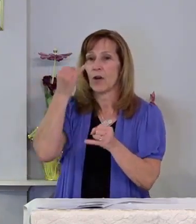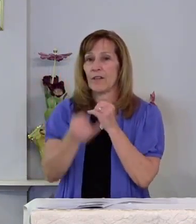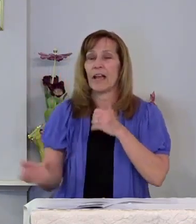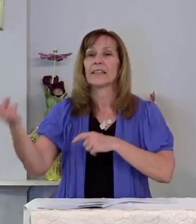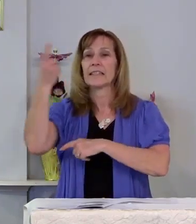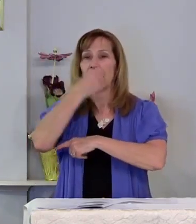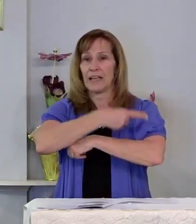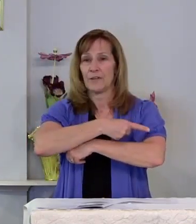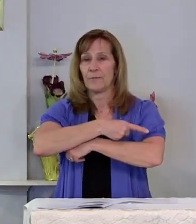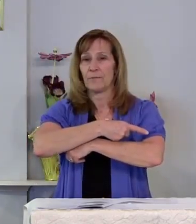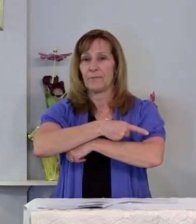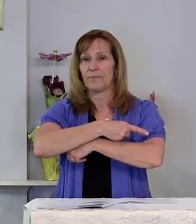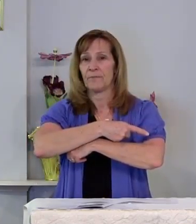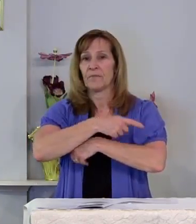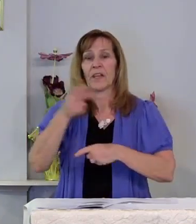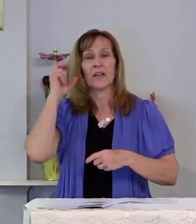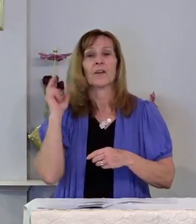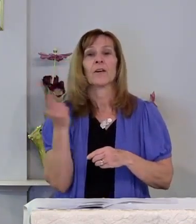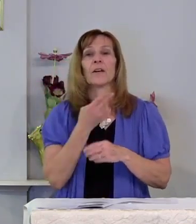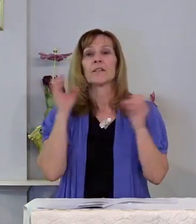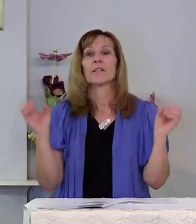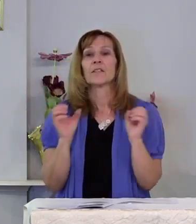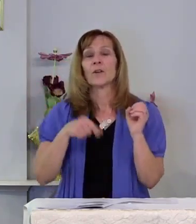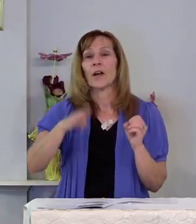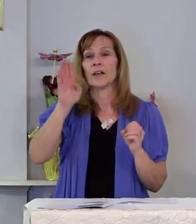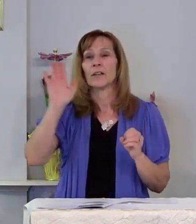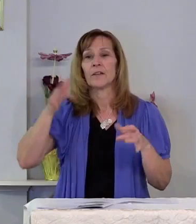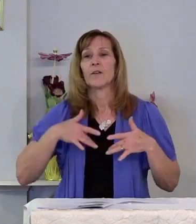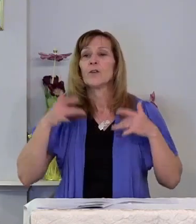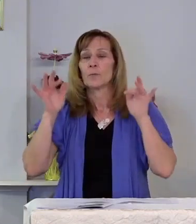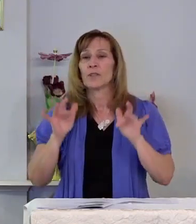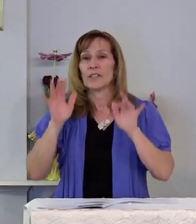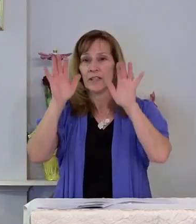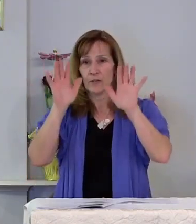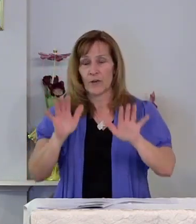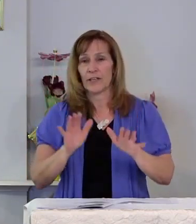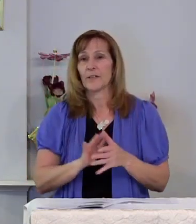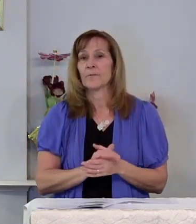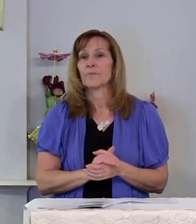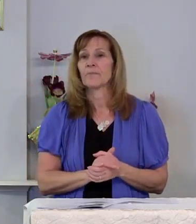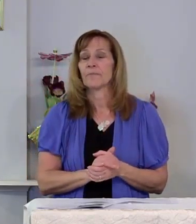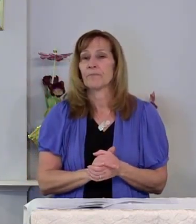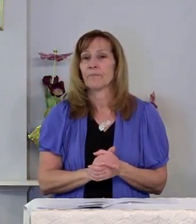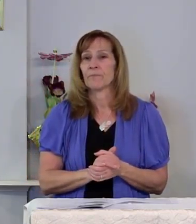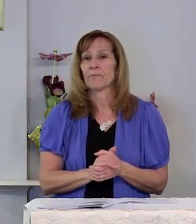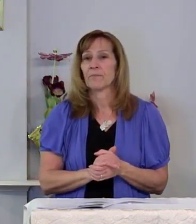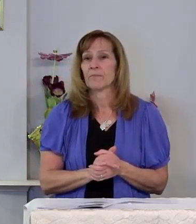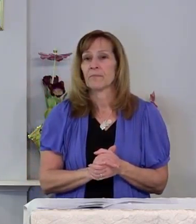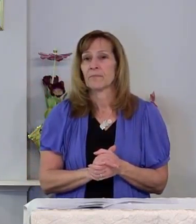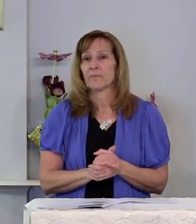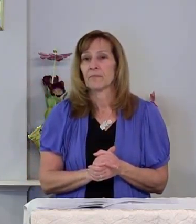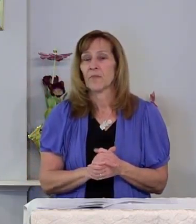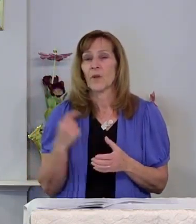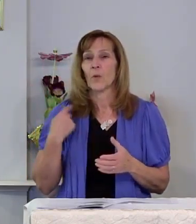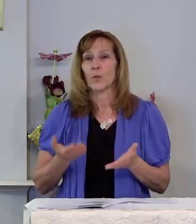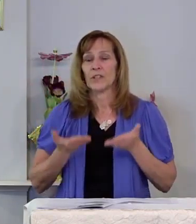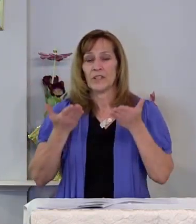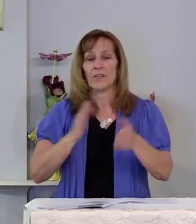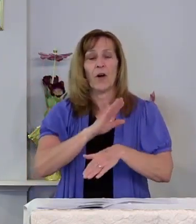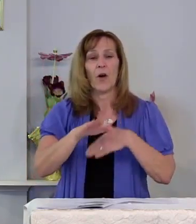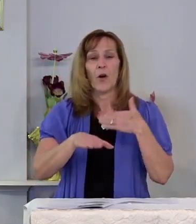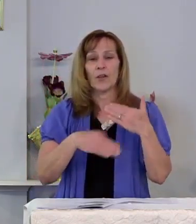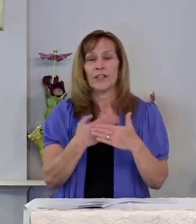Hear us, O God. Your mercy is great. You have united yourself with the saints at rest